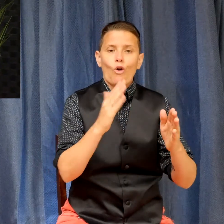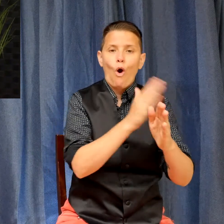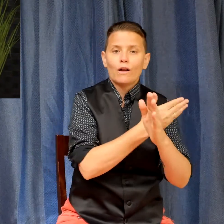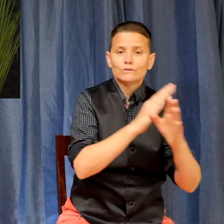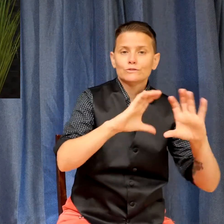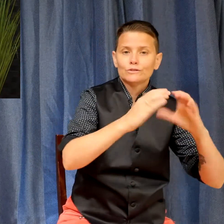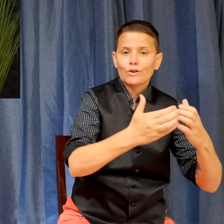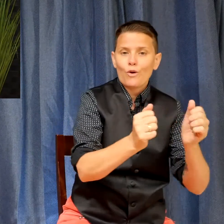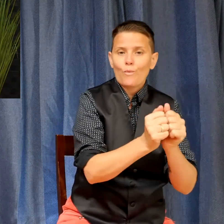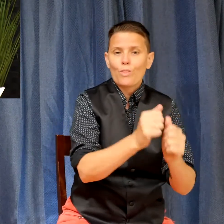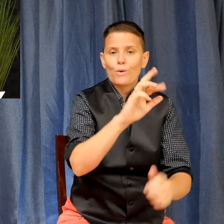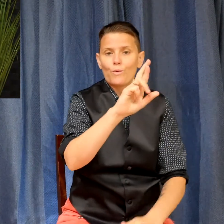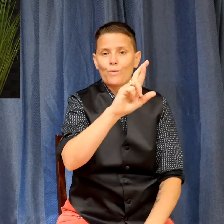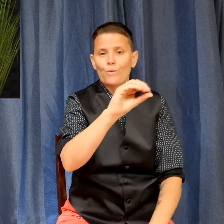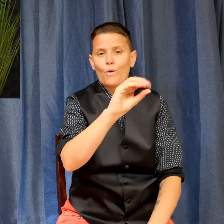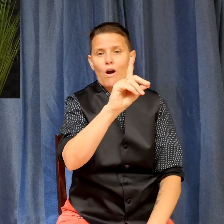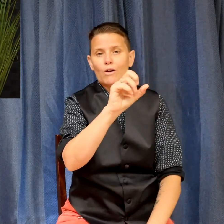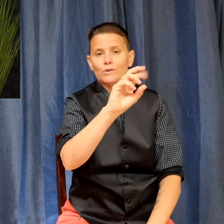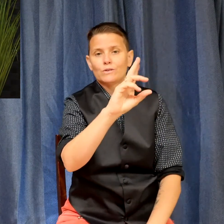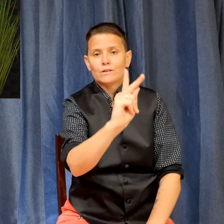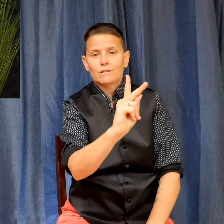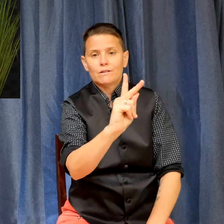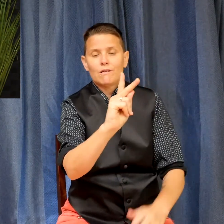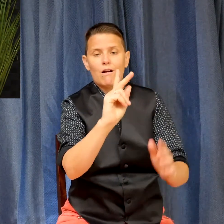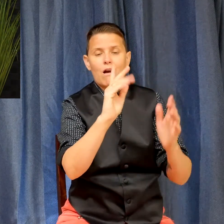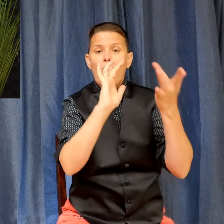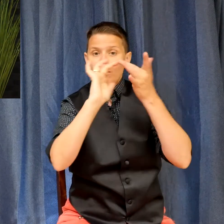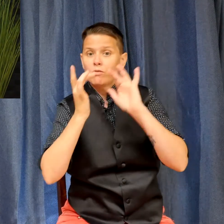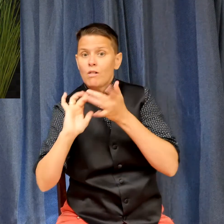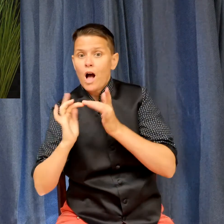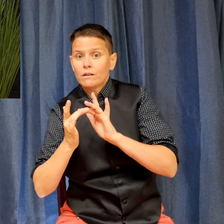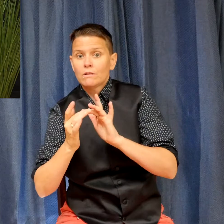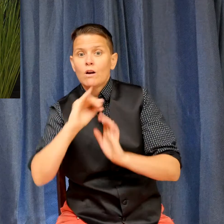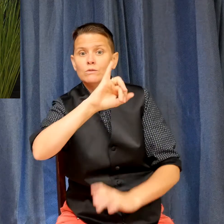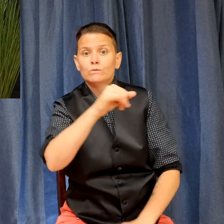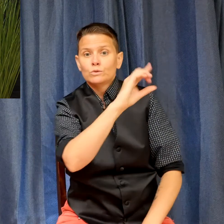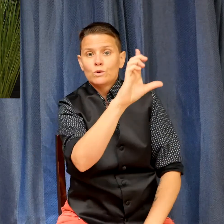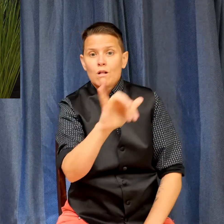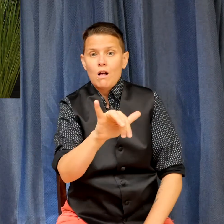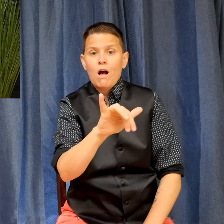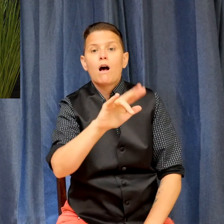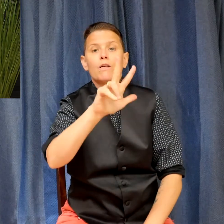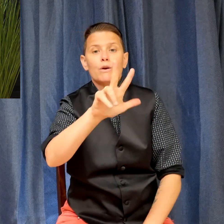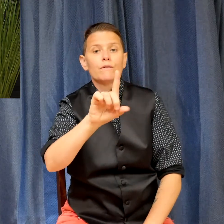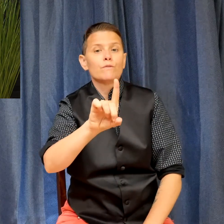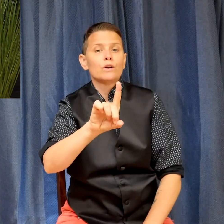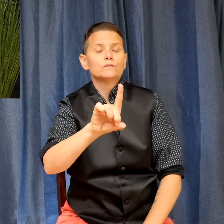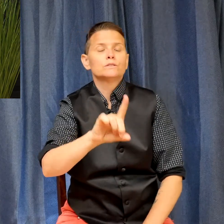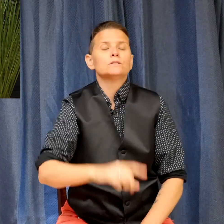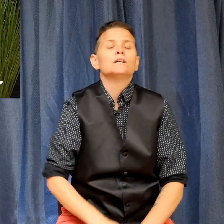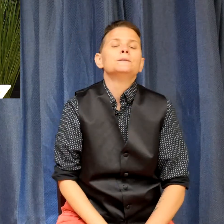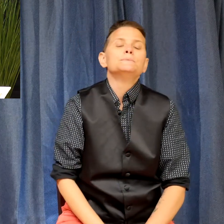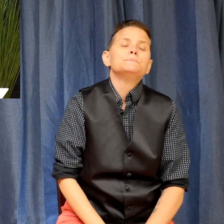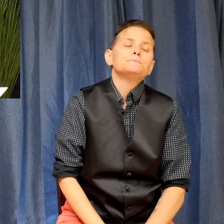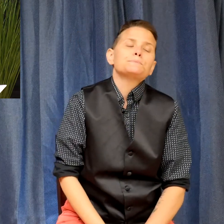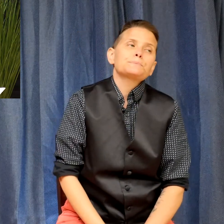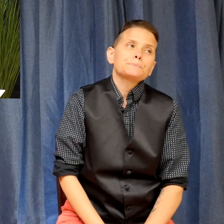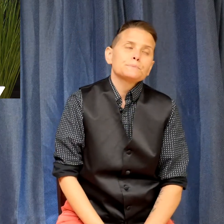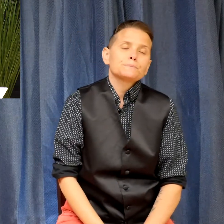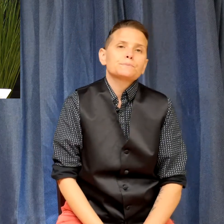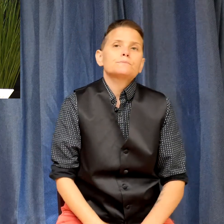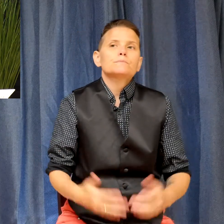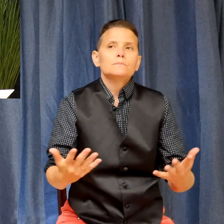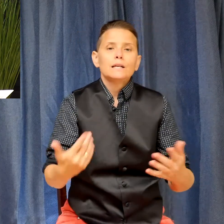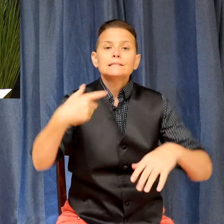the 31st with Roderick. That'll be awesome. And that's online, so pretty safe that way, right? Hey, this is the